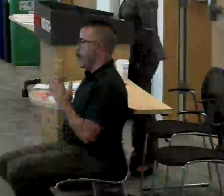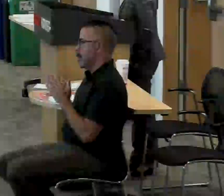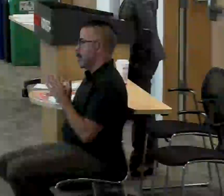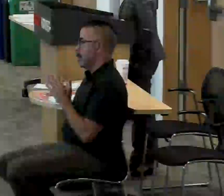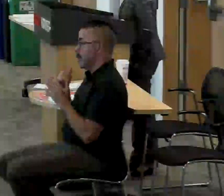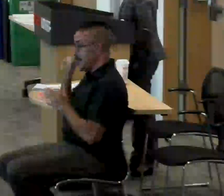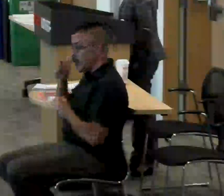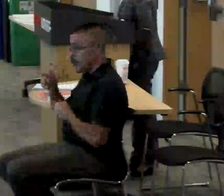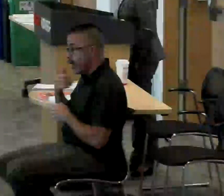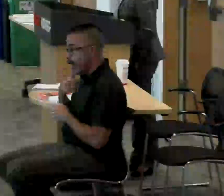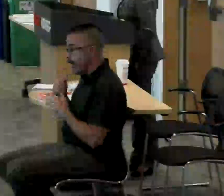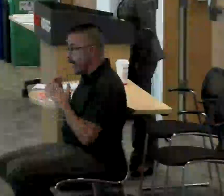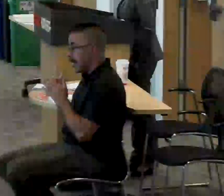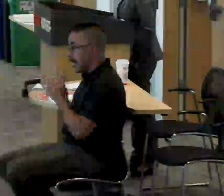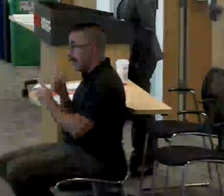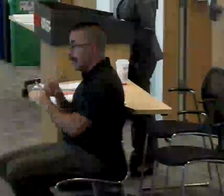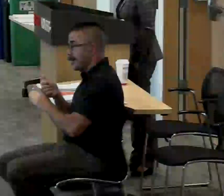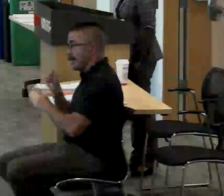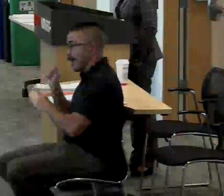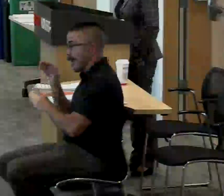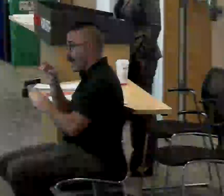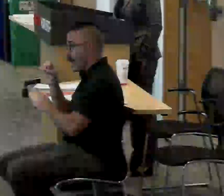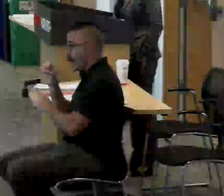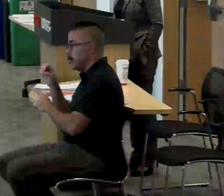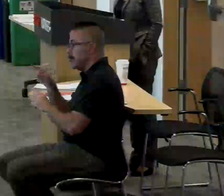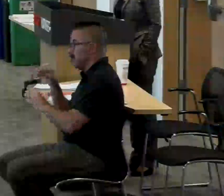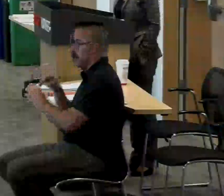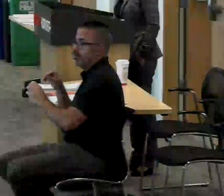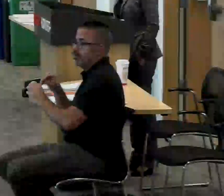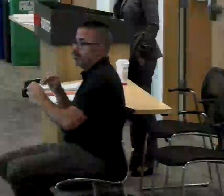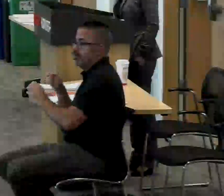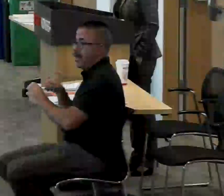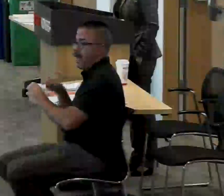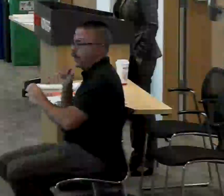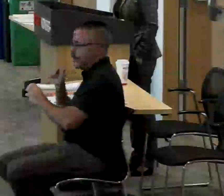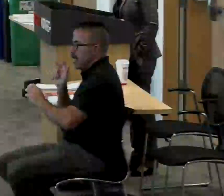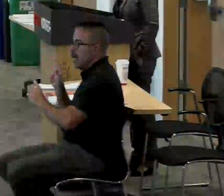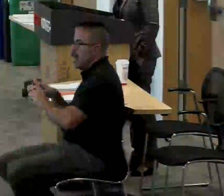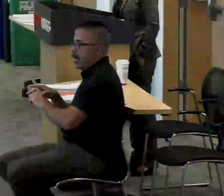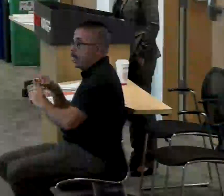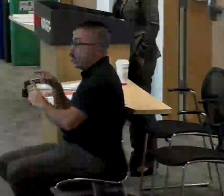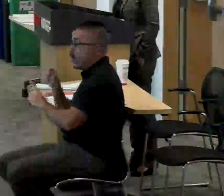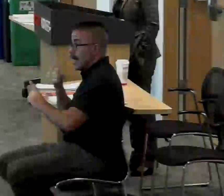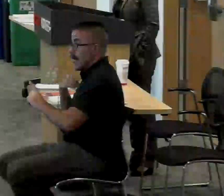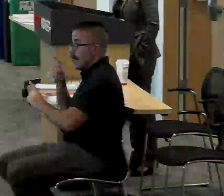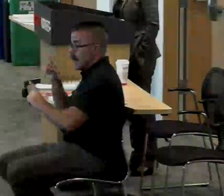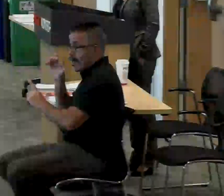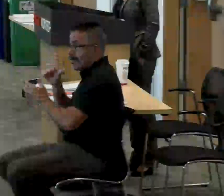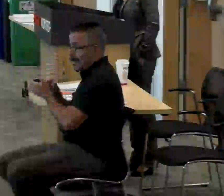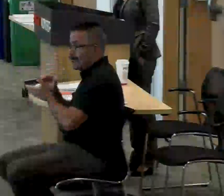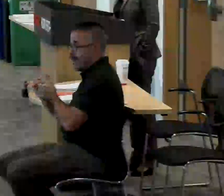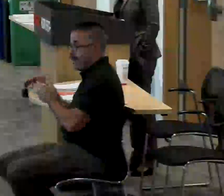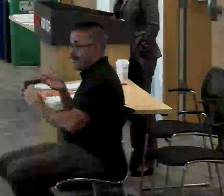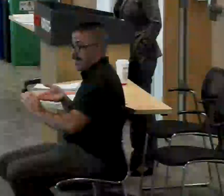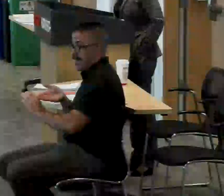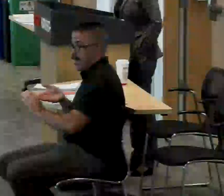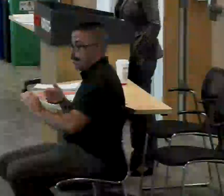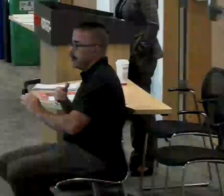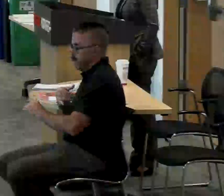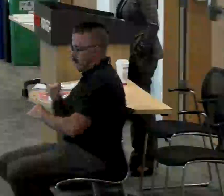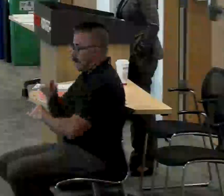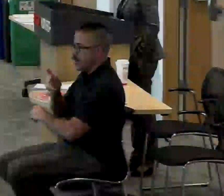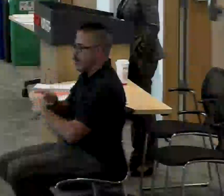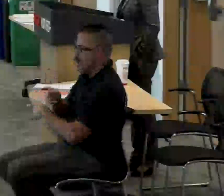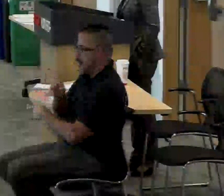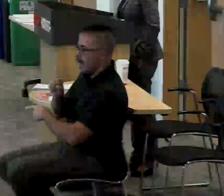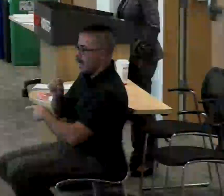doesn't apply. You can have $100,000 in your ABLE account and still maintain your SSI benefits and any